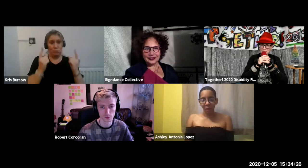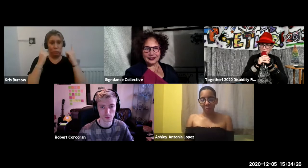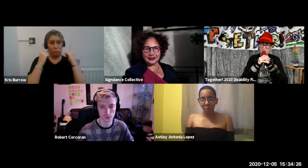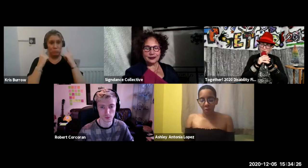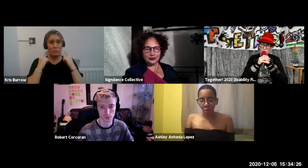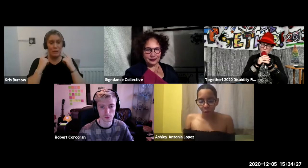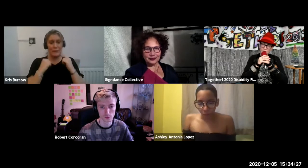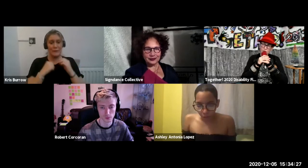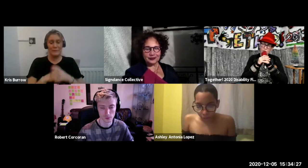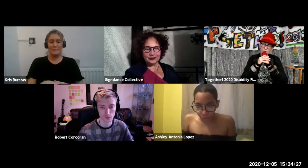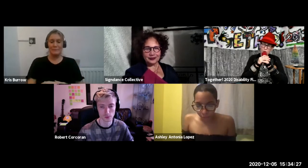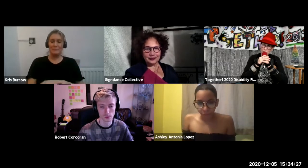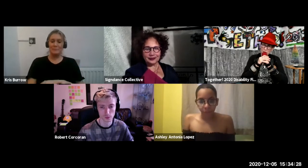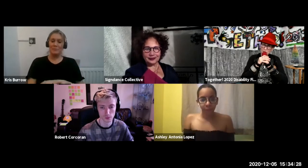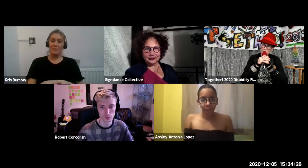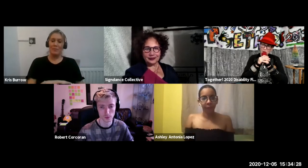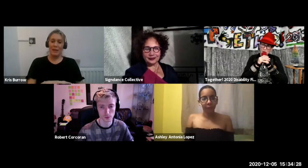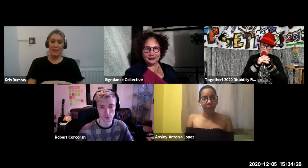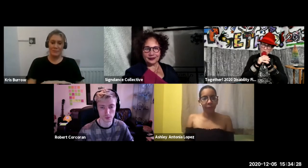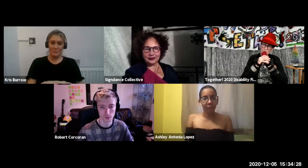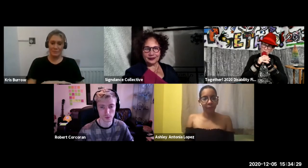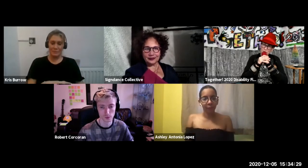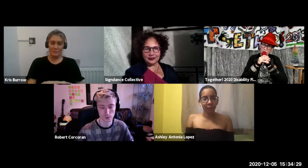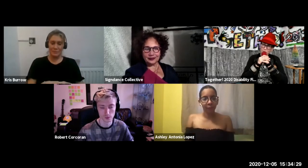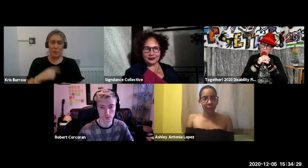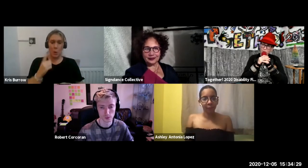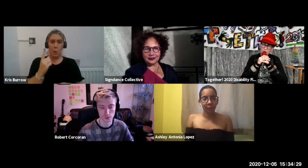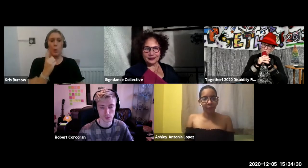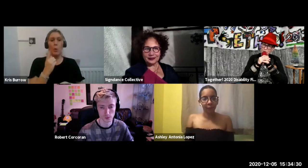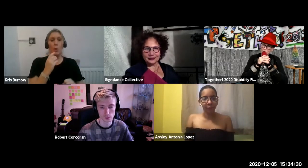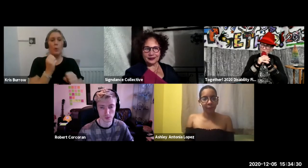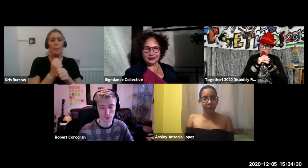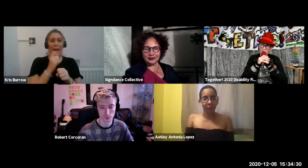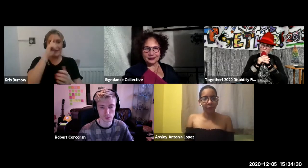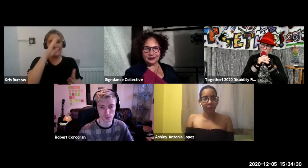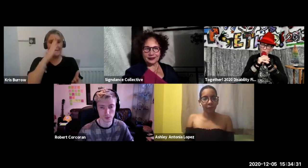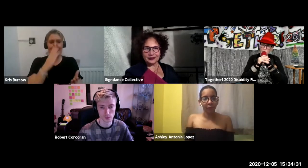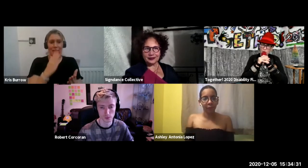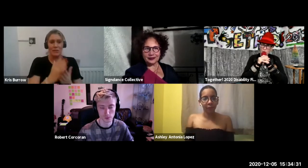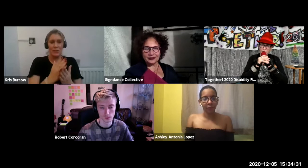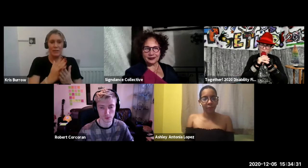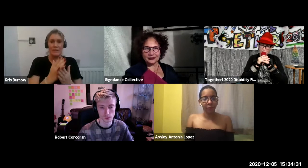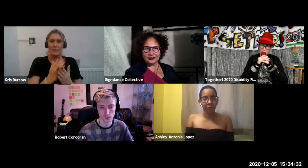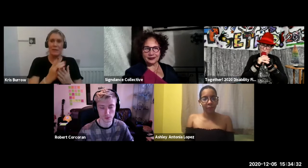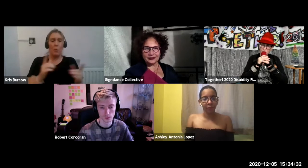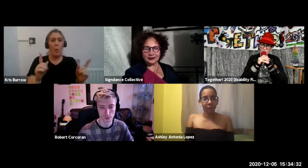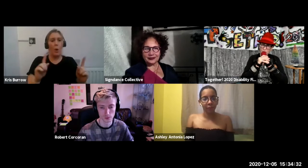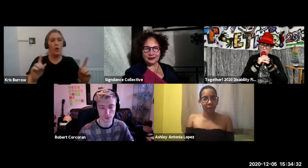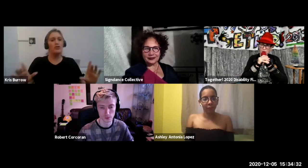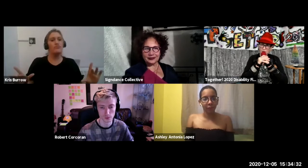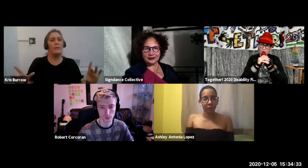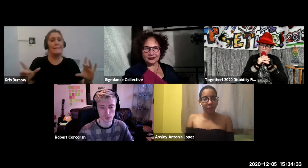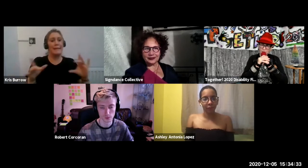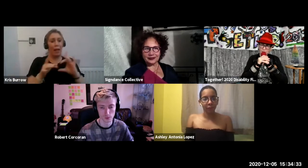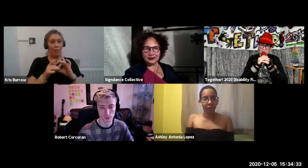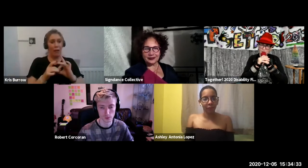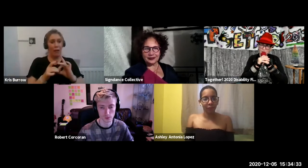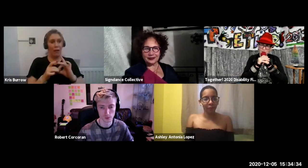well. So who made the decisions about bringing things together, and what was the creative process?